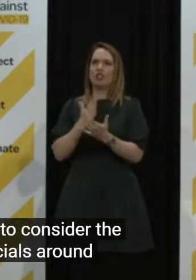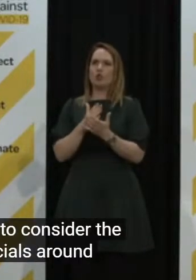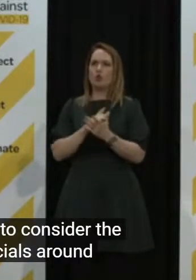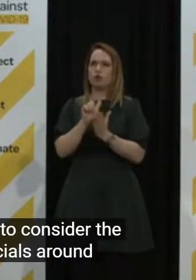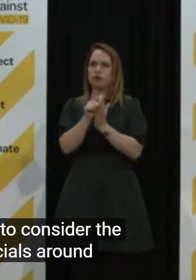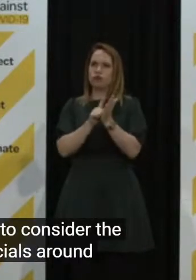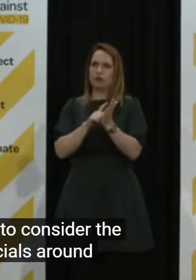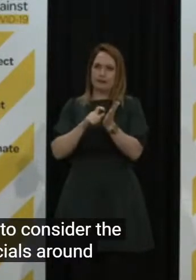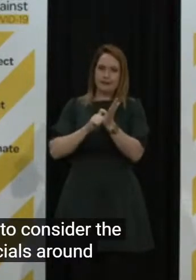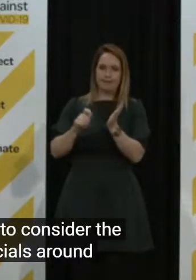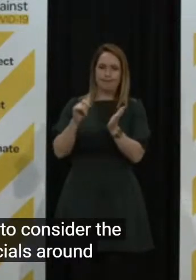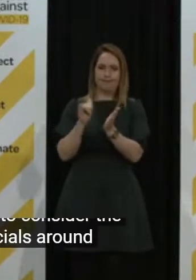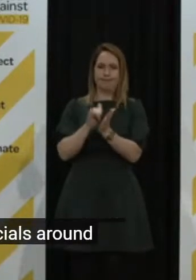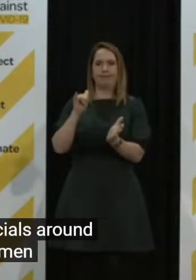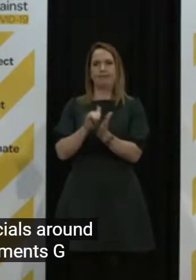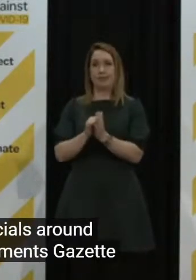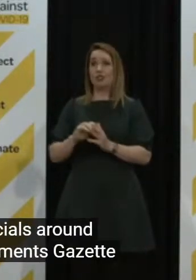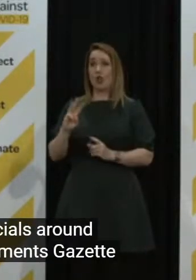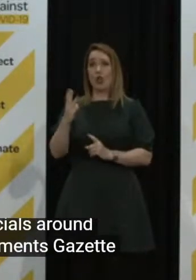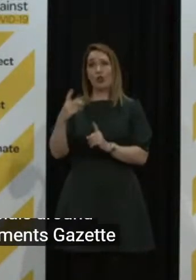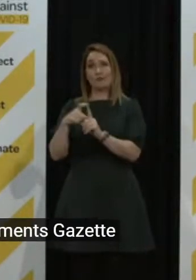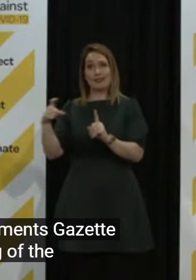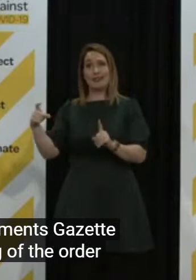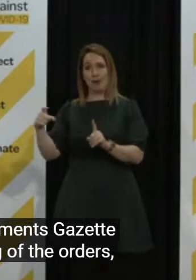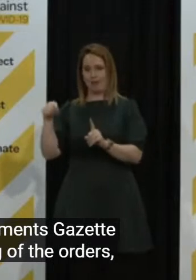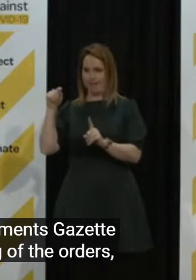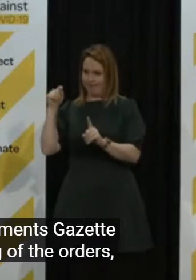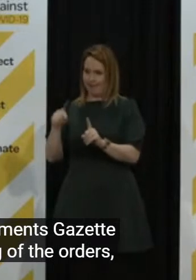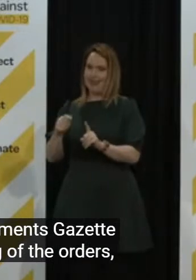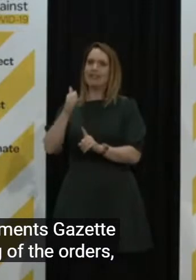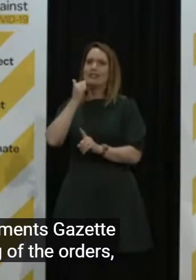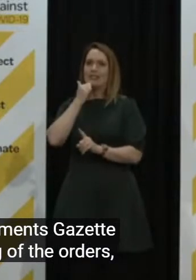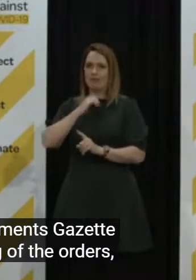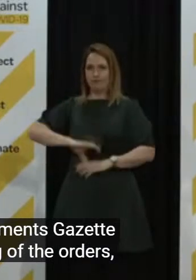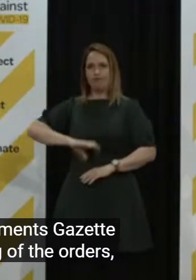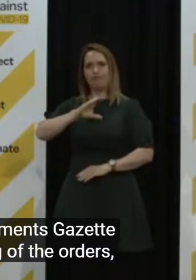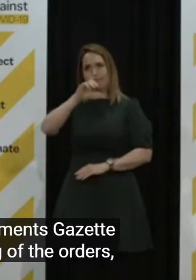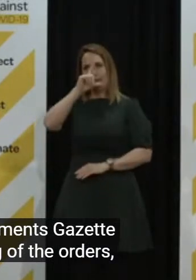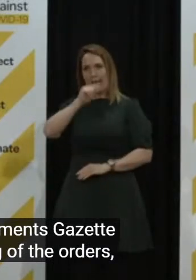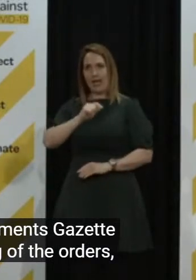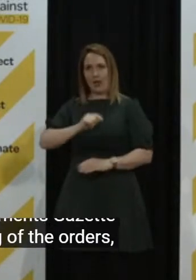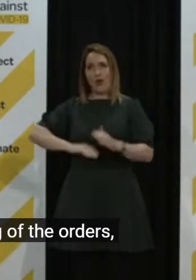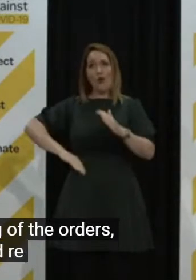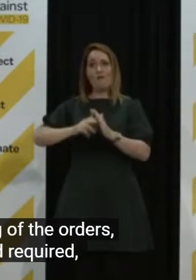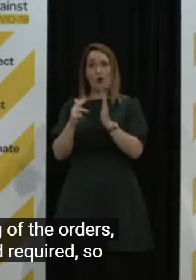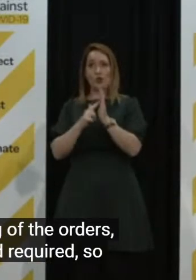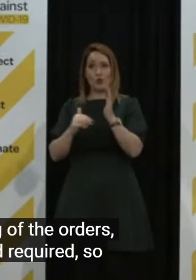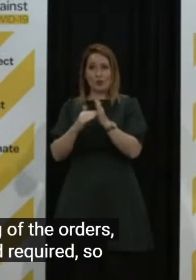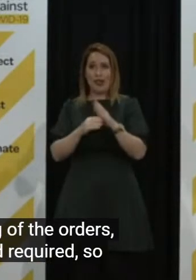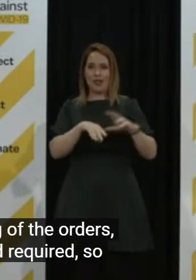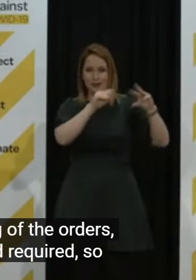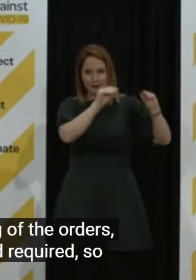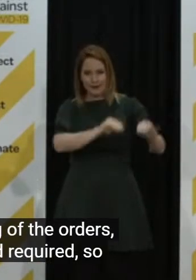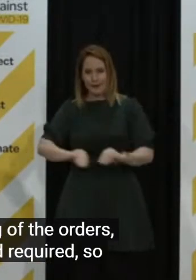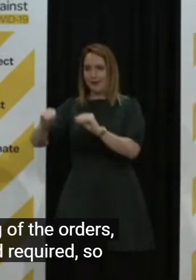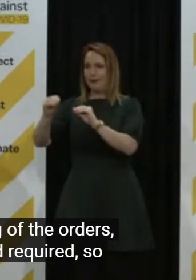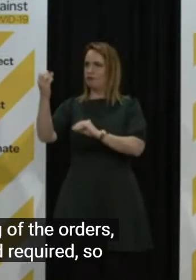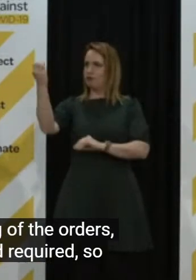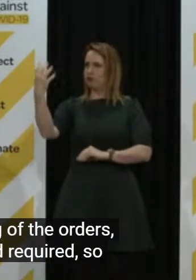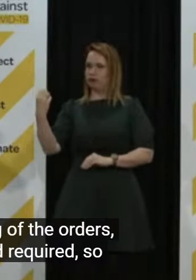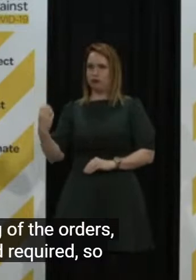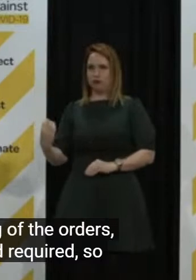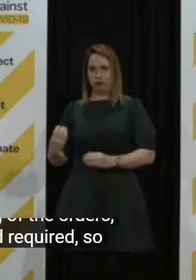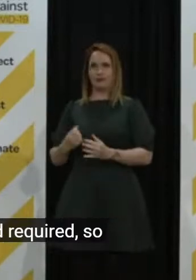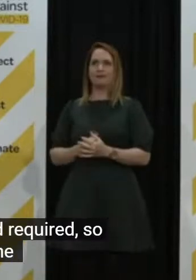notice period required. So the 3rd of December is the date we can confidently move the entire country into the new COVID protection